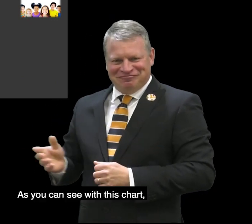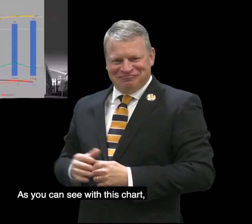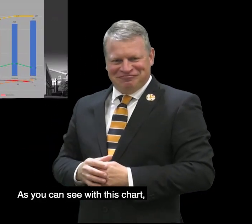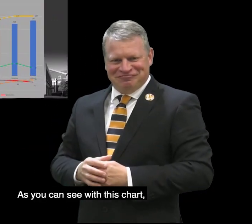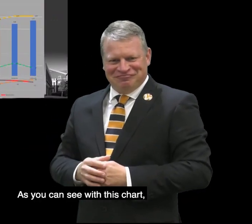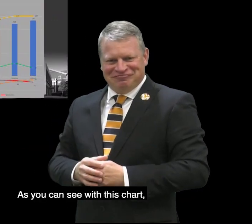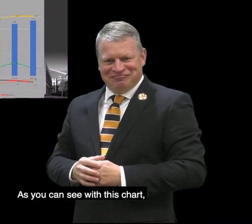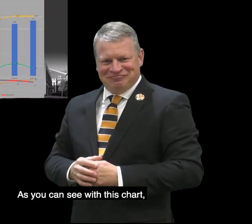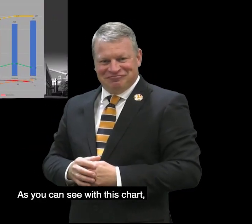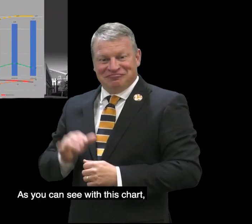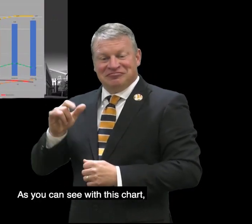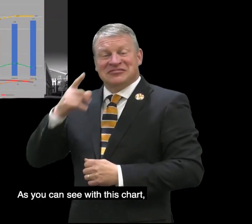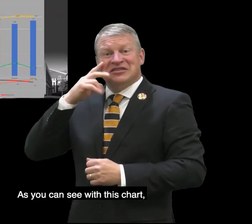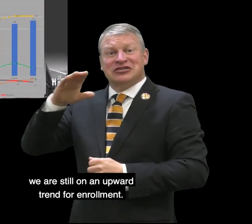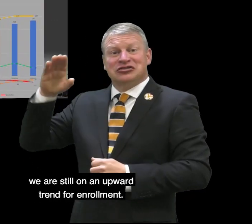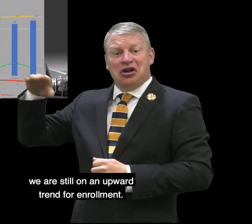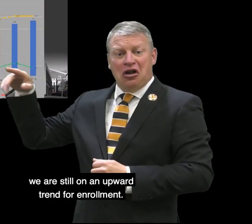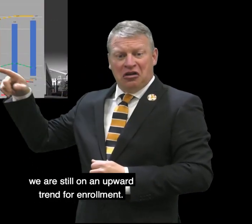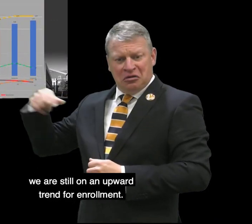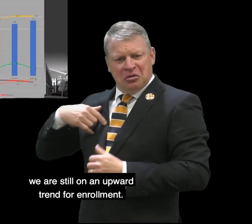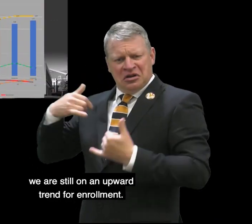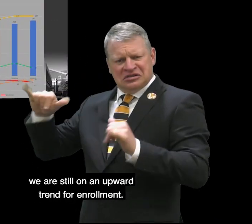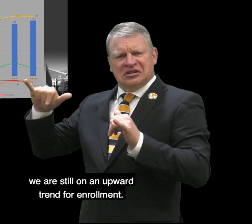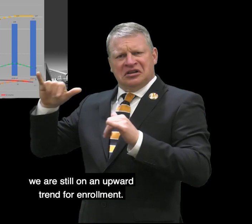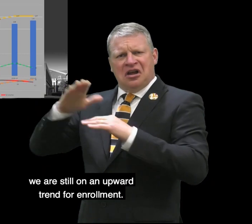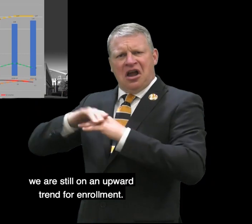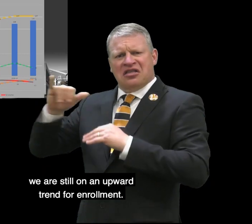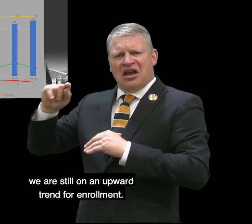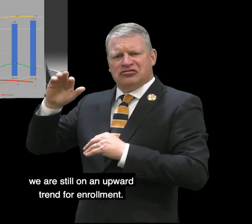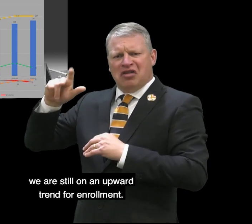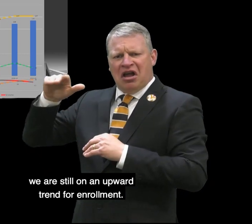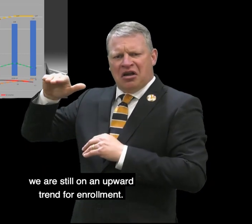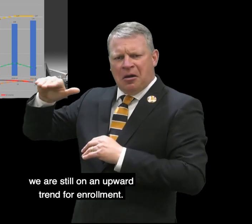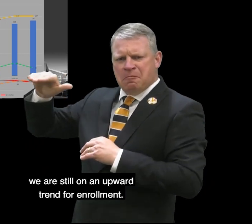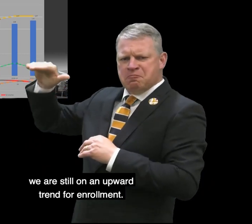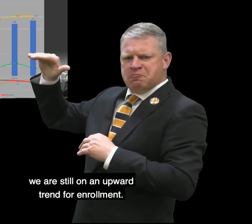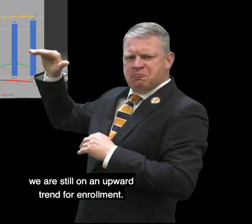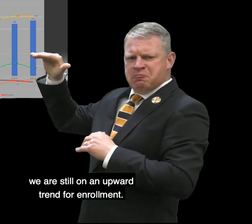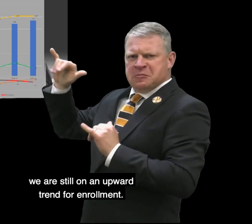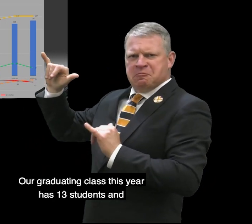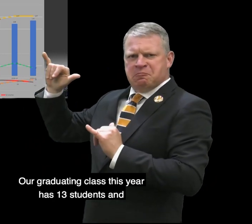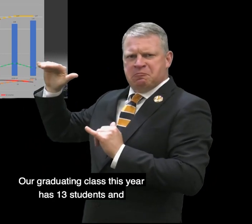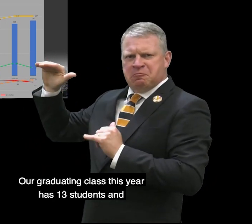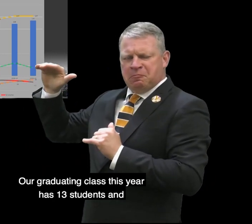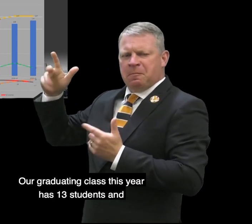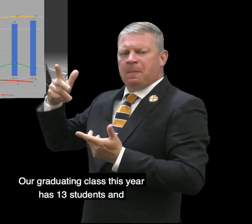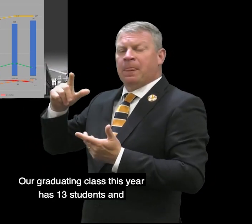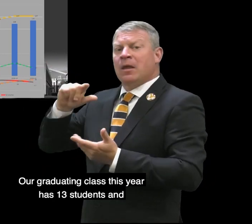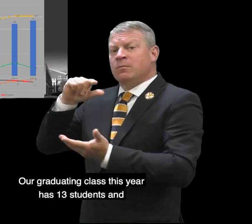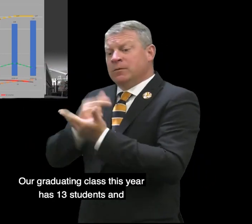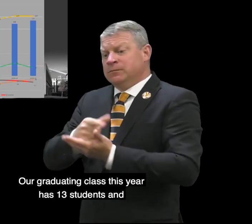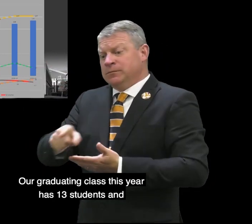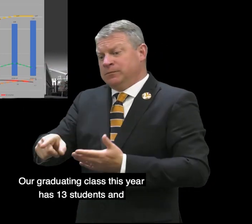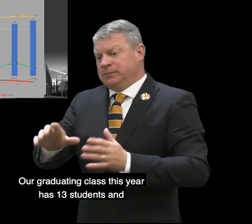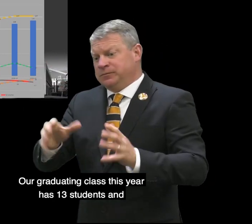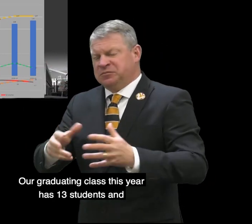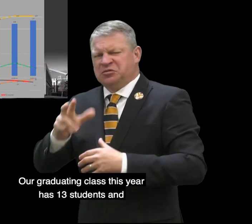As you can see with this chart, we are still on an upward trend for enrollment. Our graduating class this year